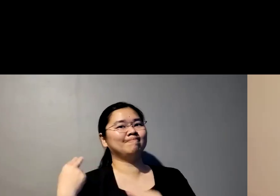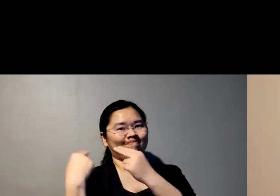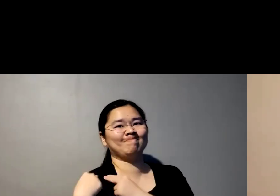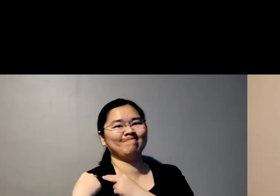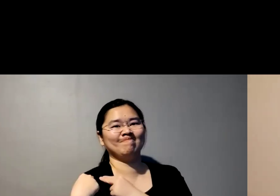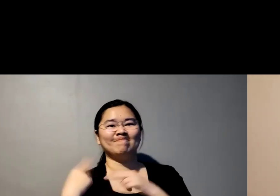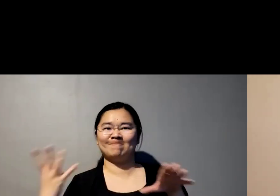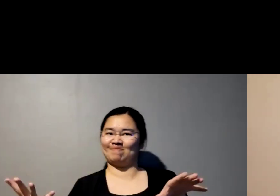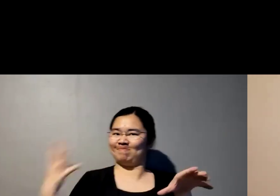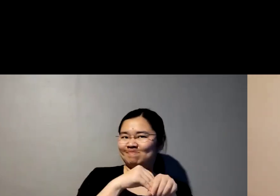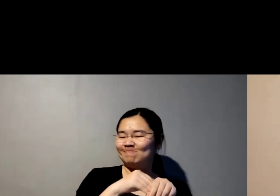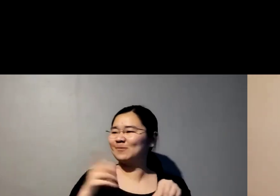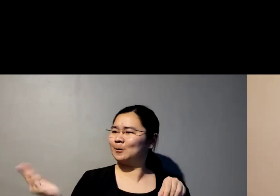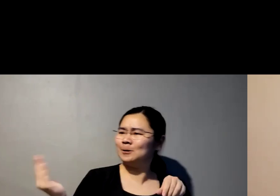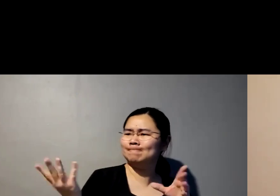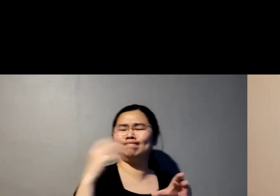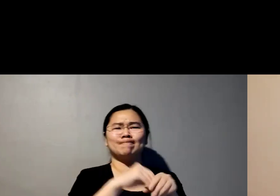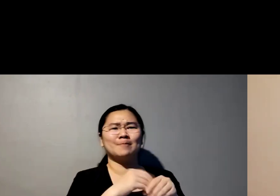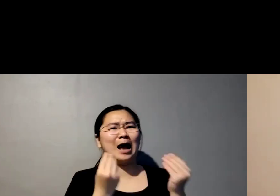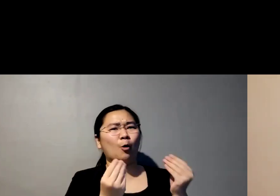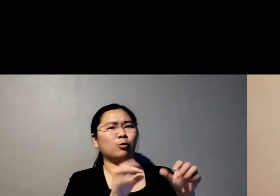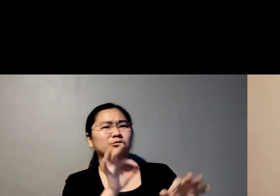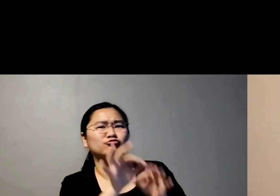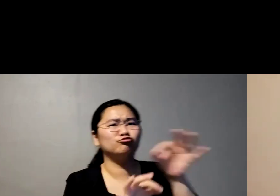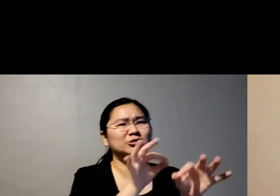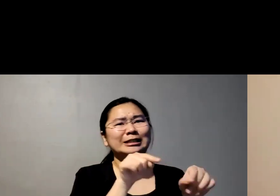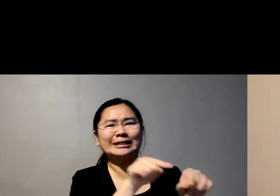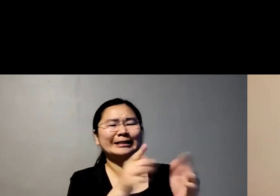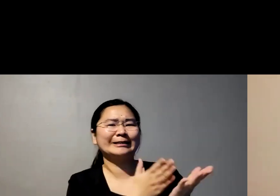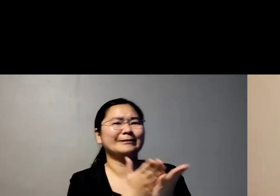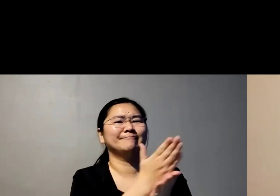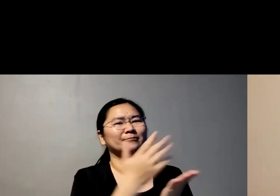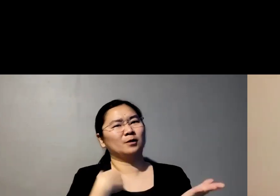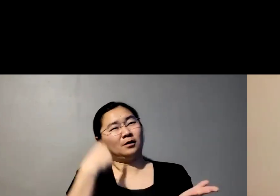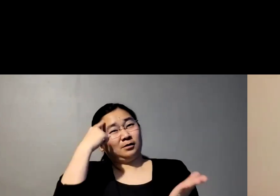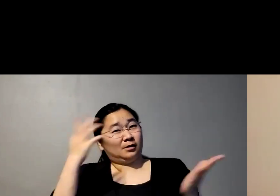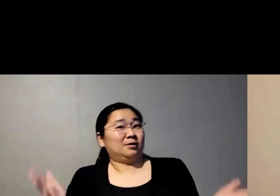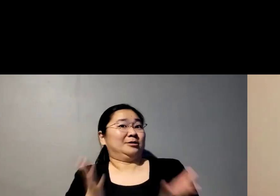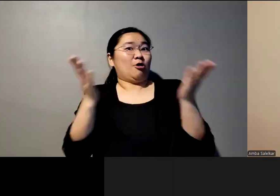Thank you very much. Oyong, your closing?